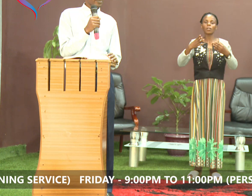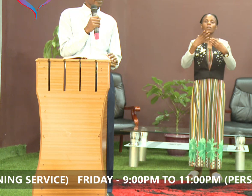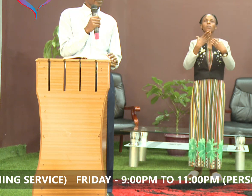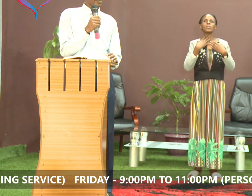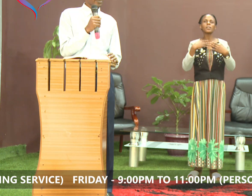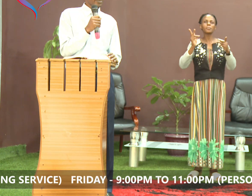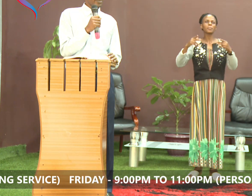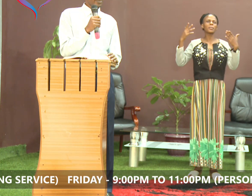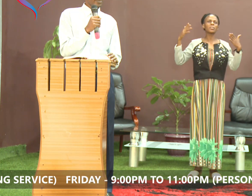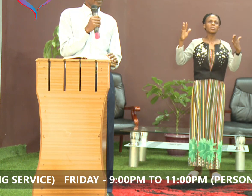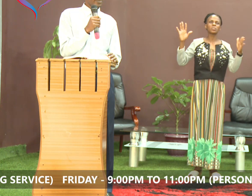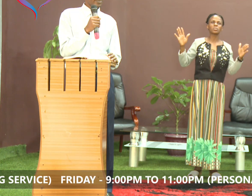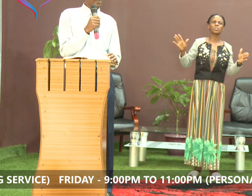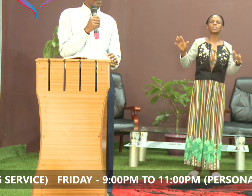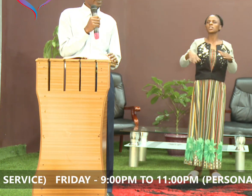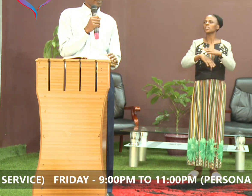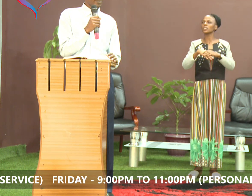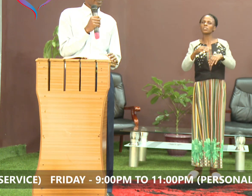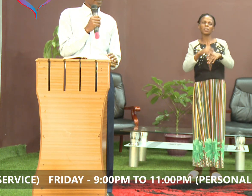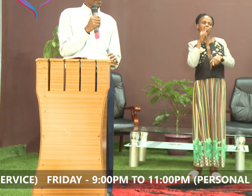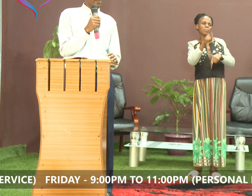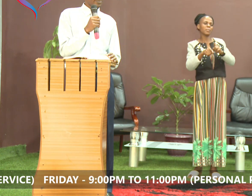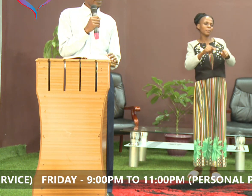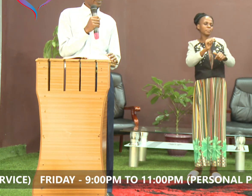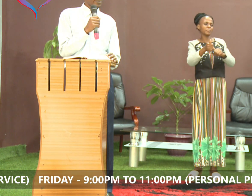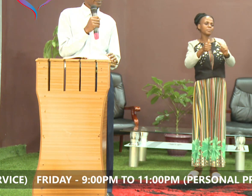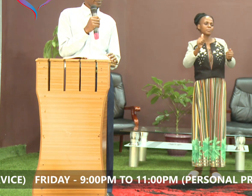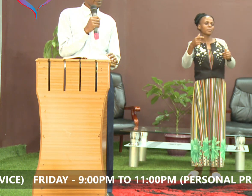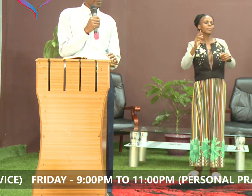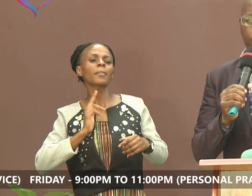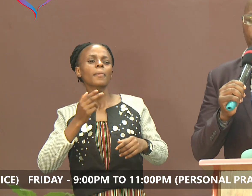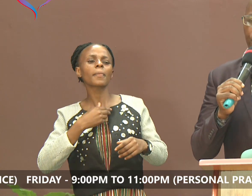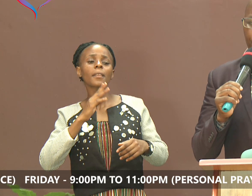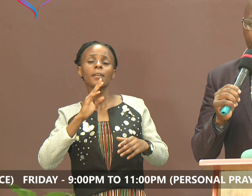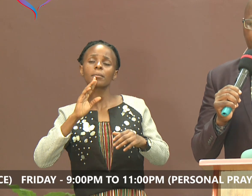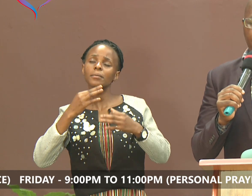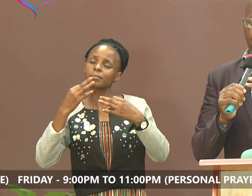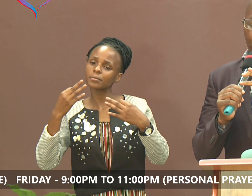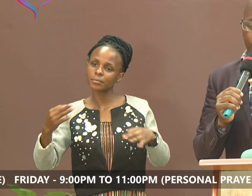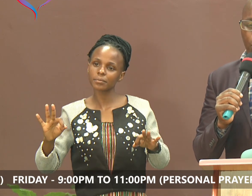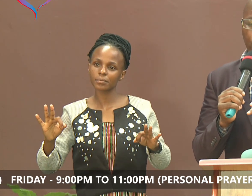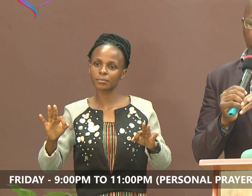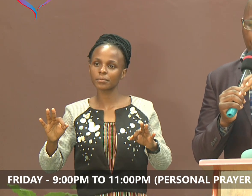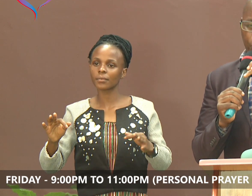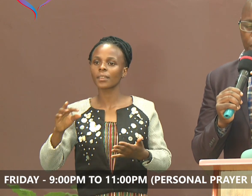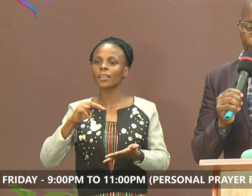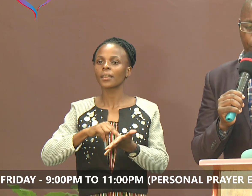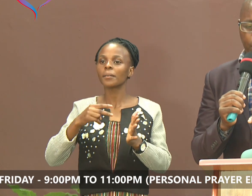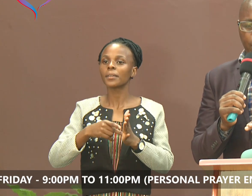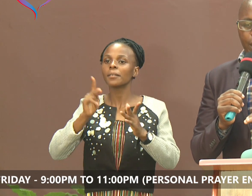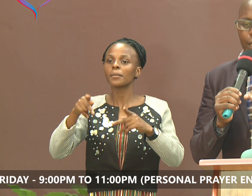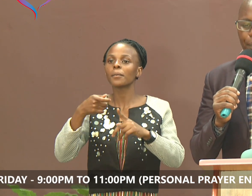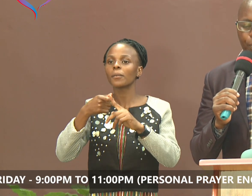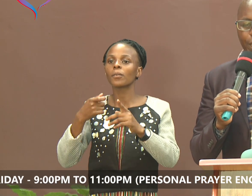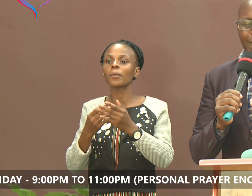are not so much, don't be so much on each other. Let each one be free. I'm telling you, your family, the people that are going to come out of that